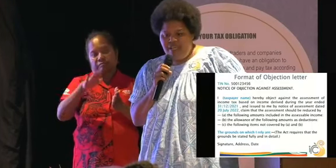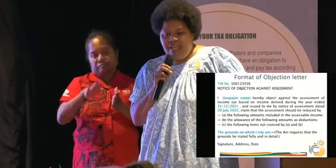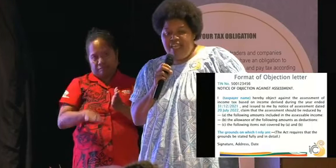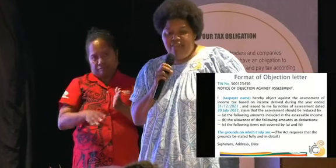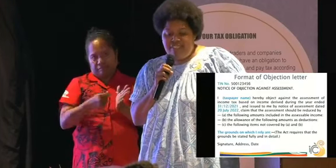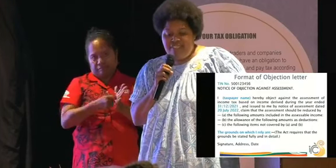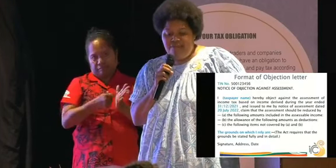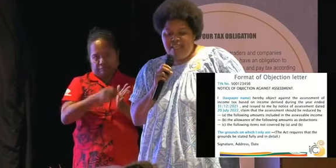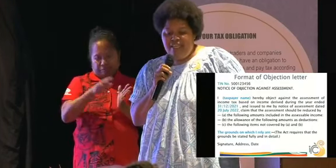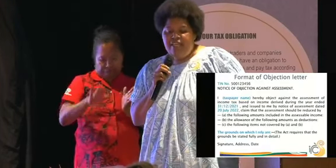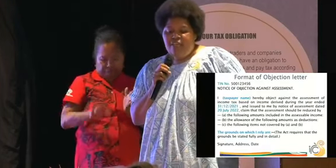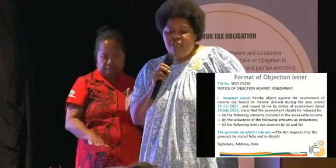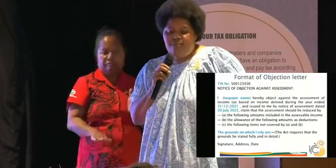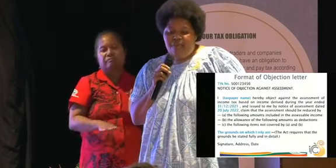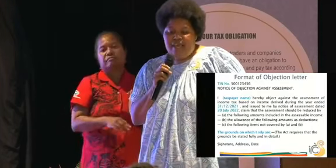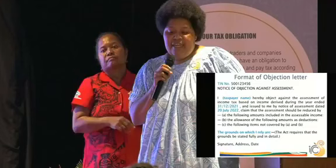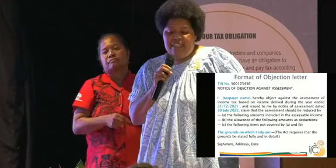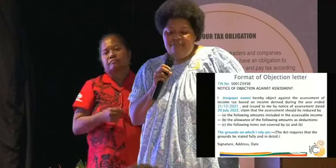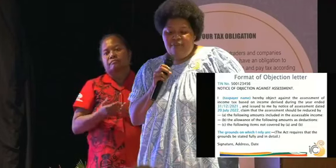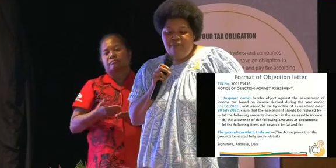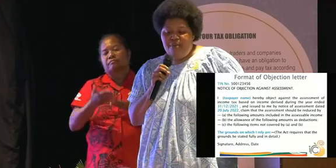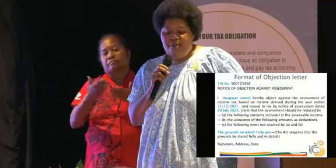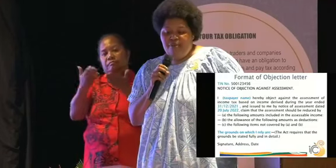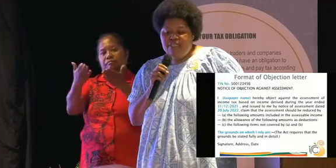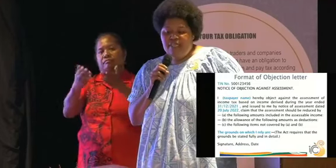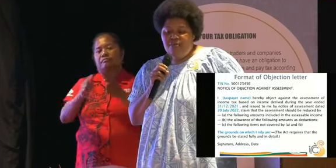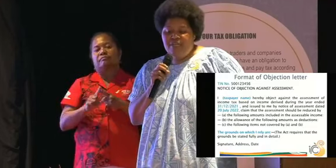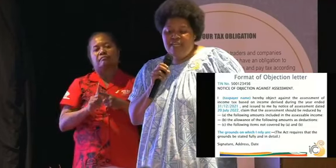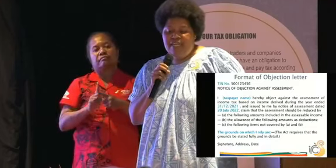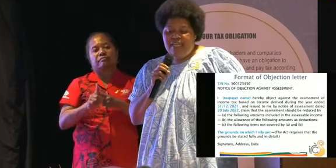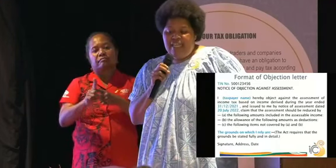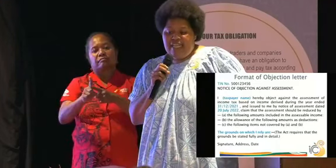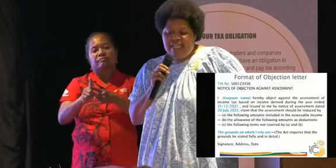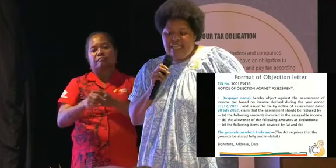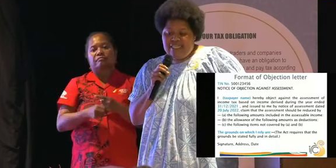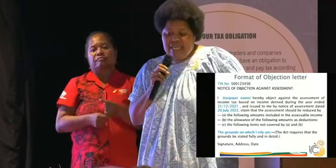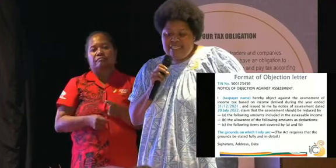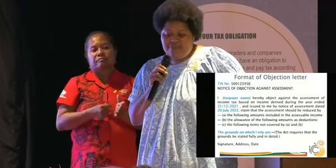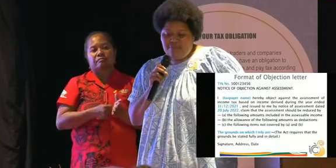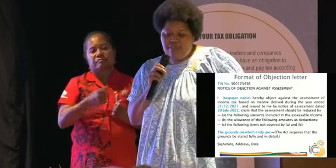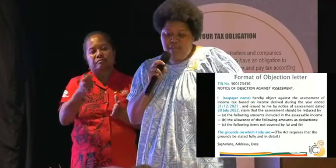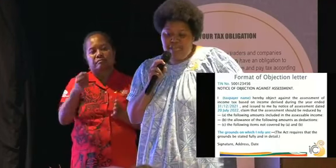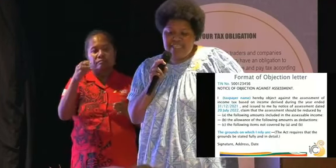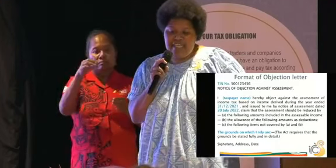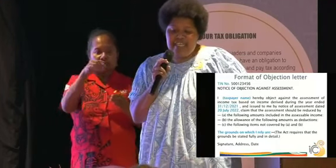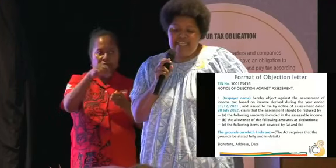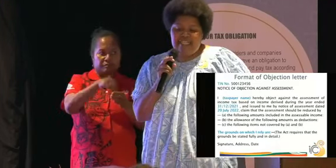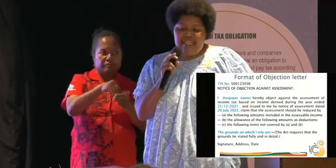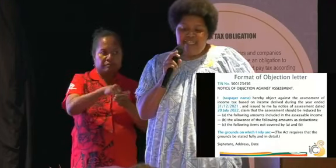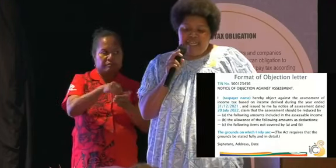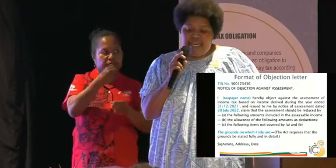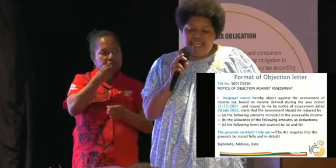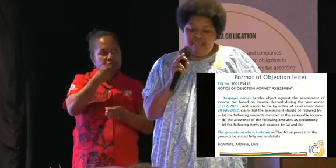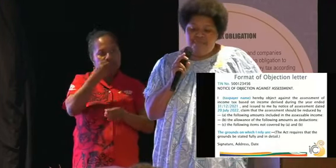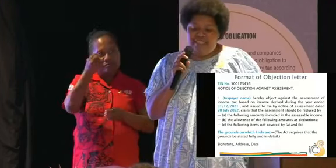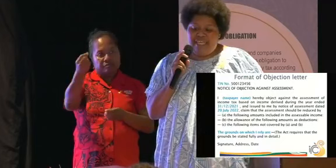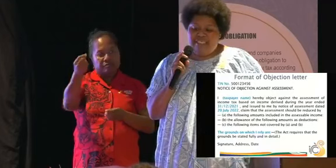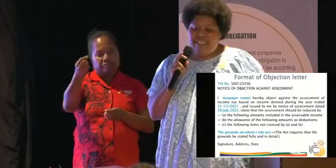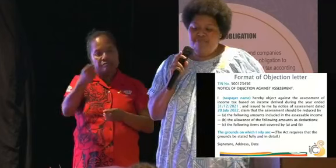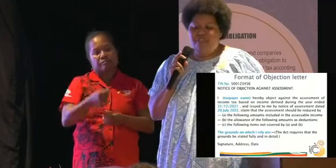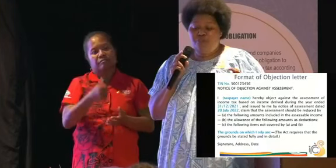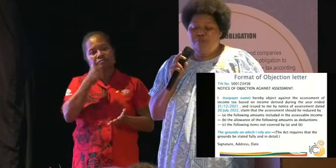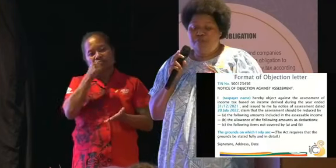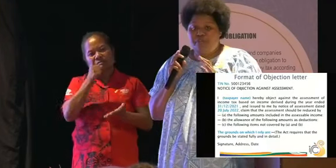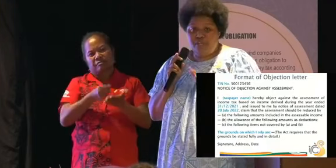reduced. And the reason being, you provide the following amounts included in the assessment. You're asking that the claim that